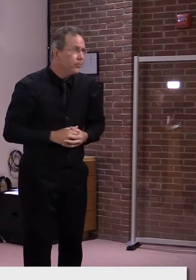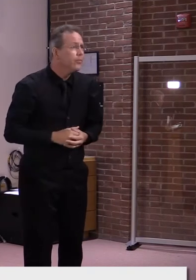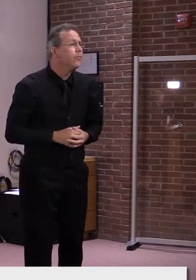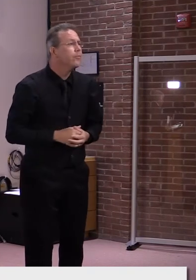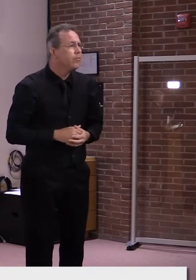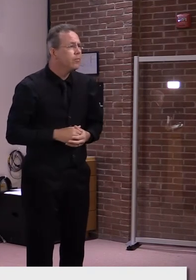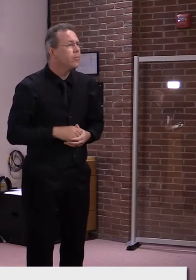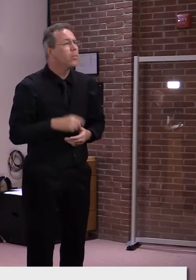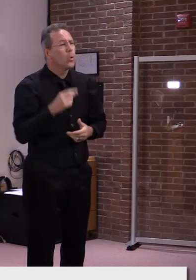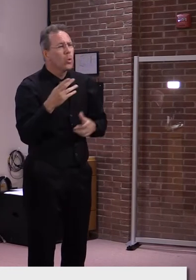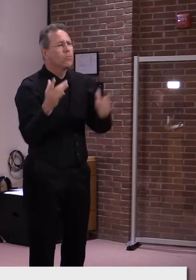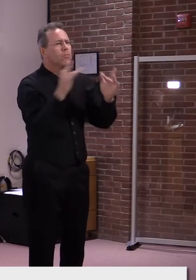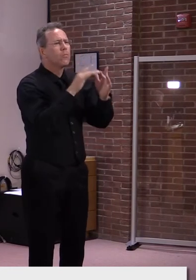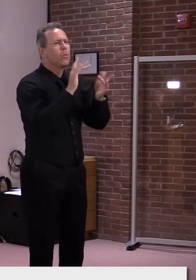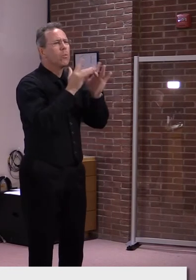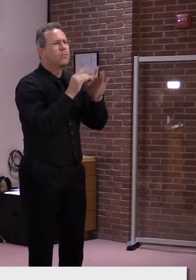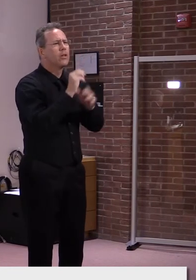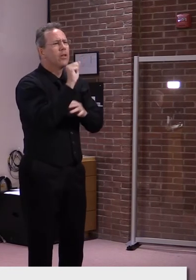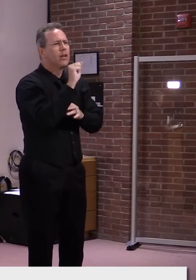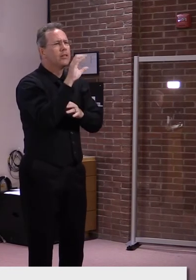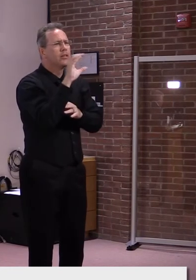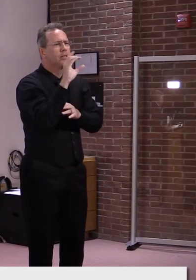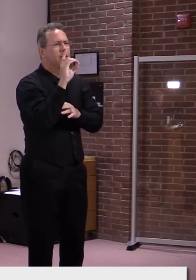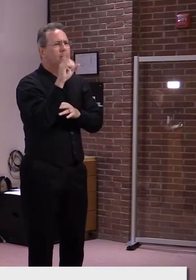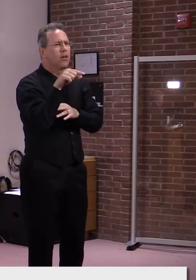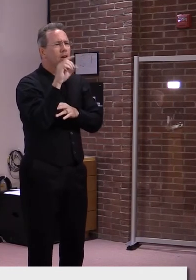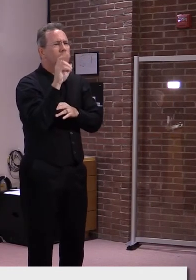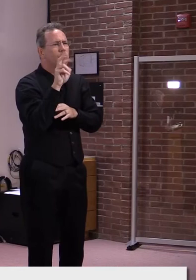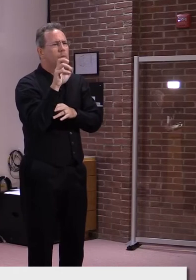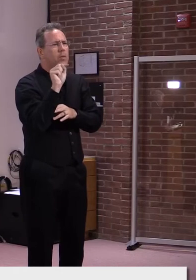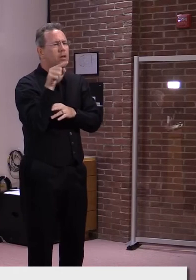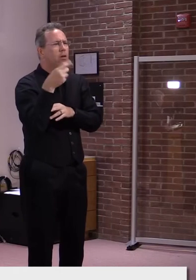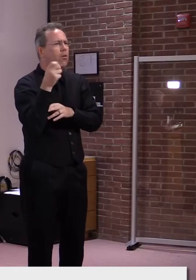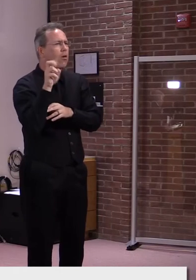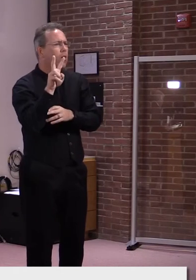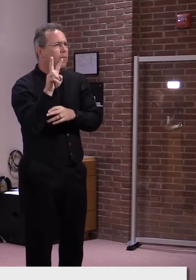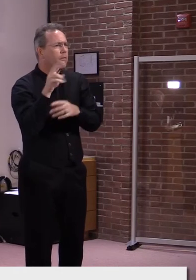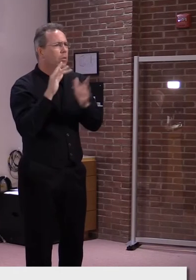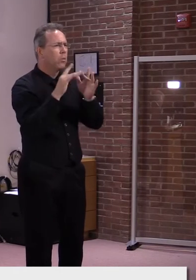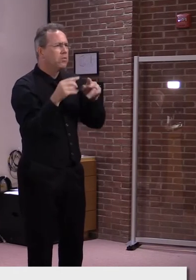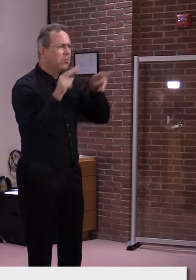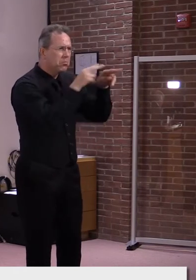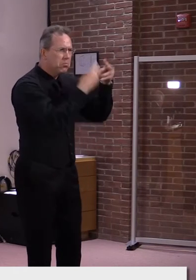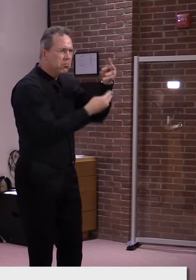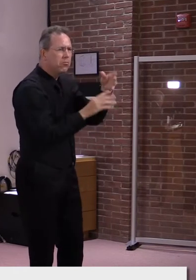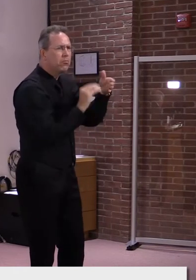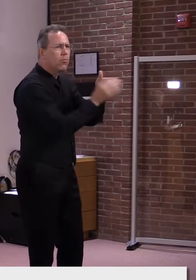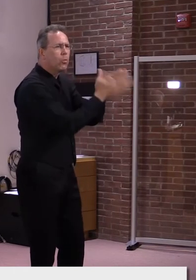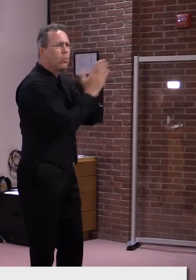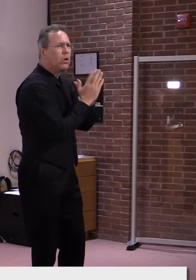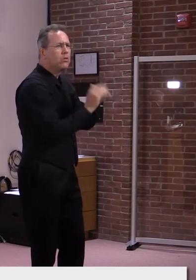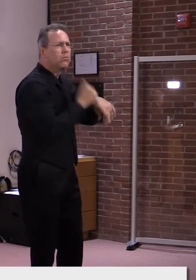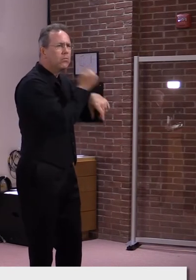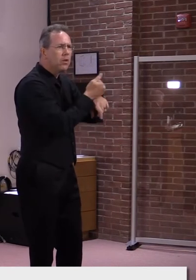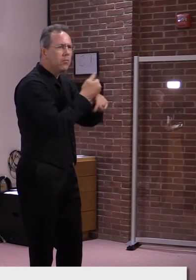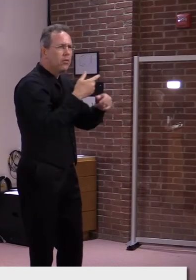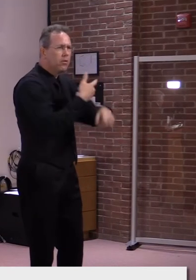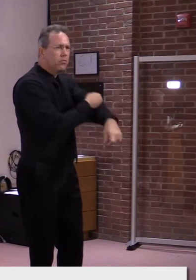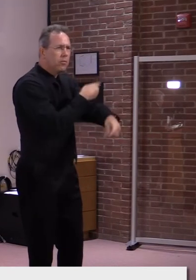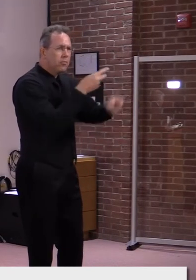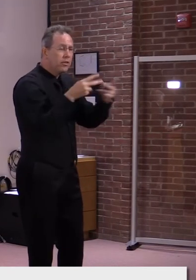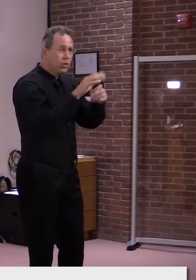there. We really want employers to reach out to us. We want to bring the vaccine to them.